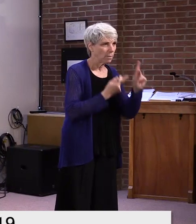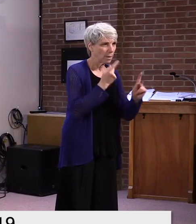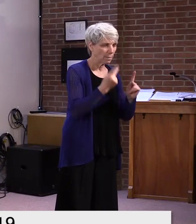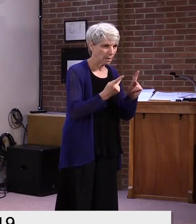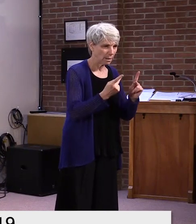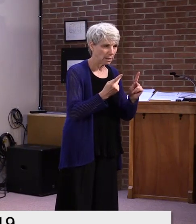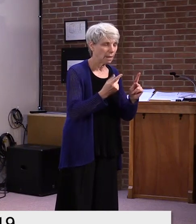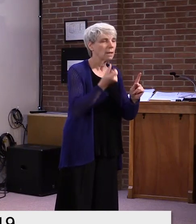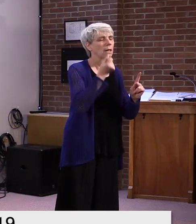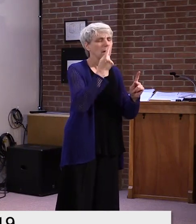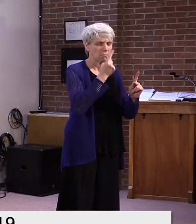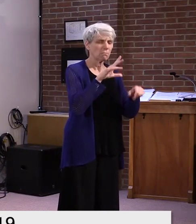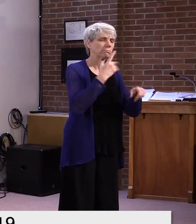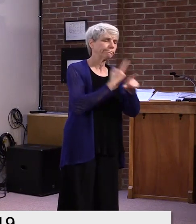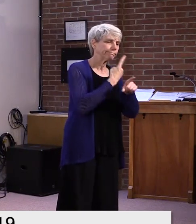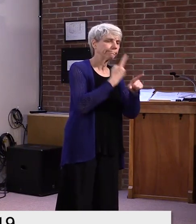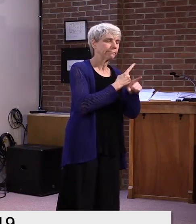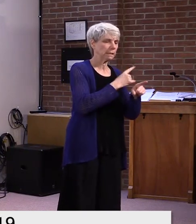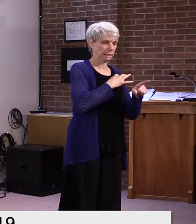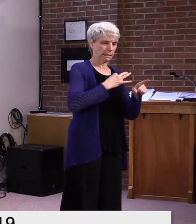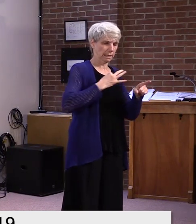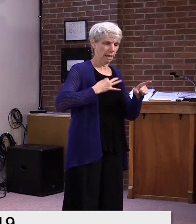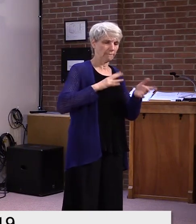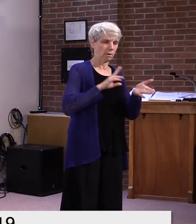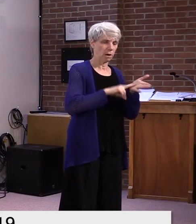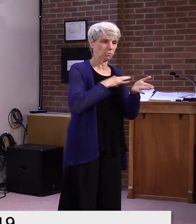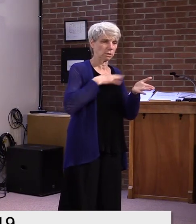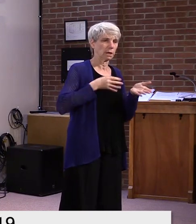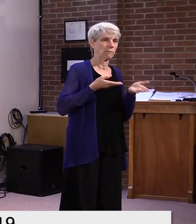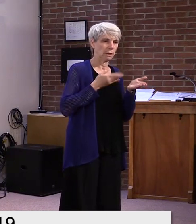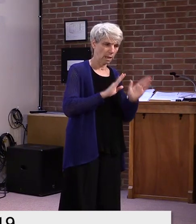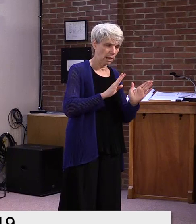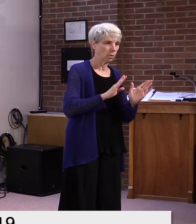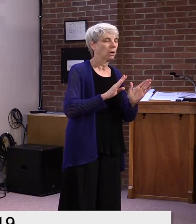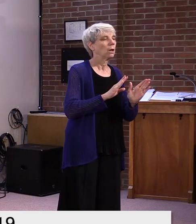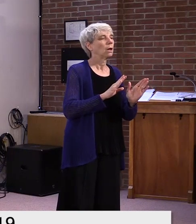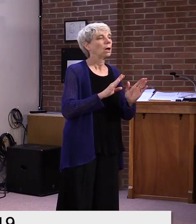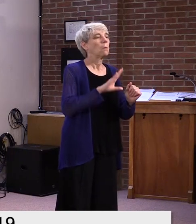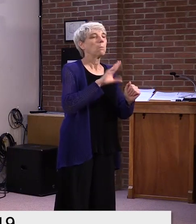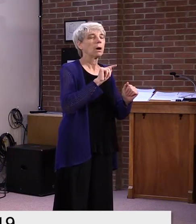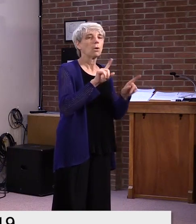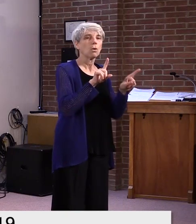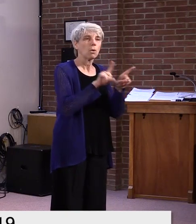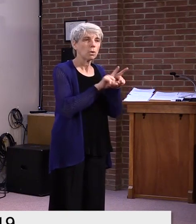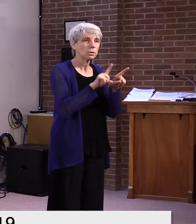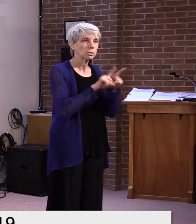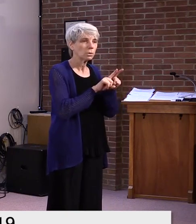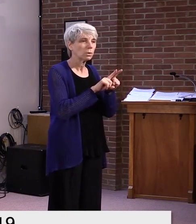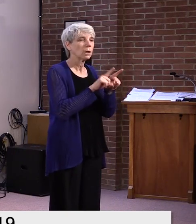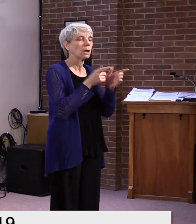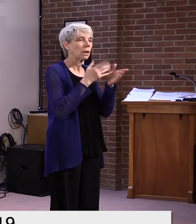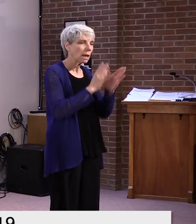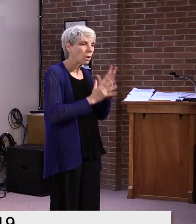and contractors are allowed, as well as non-medical necessary medical visits.